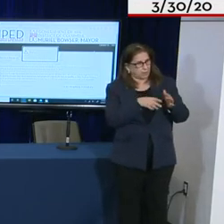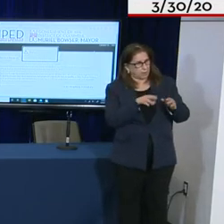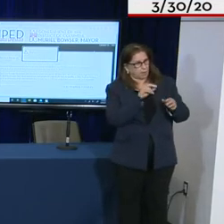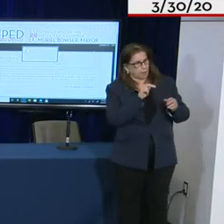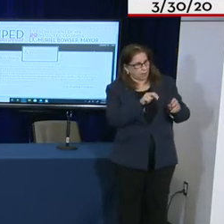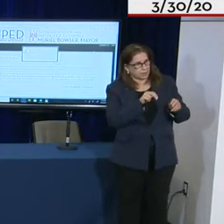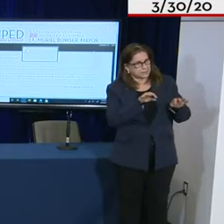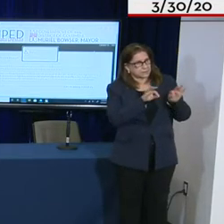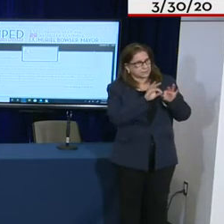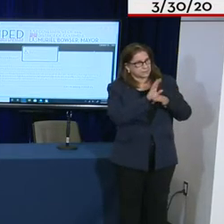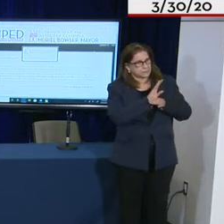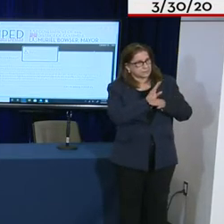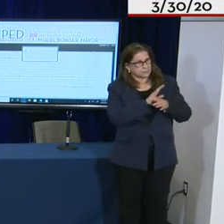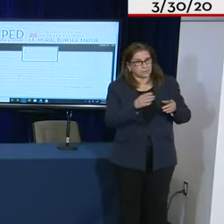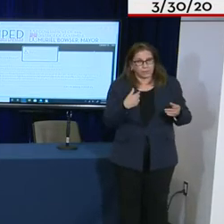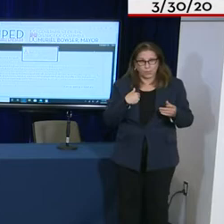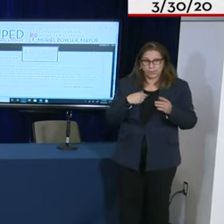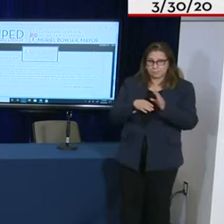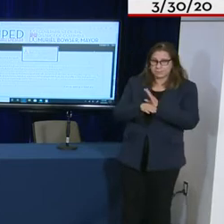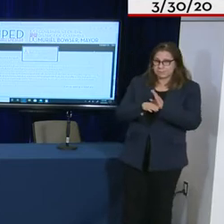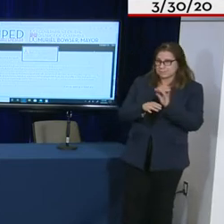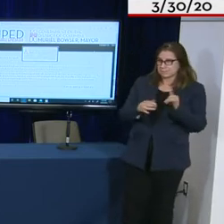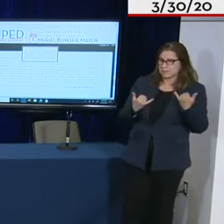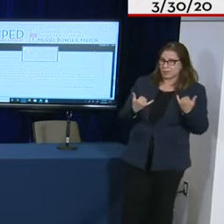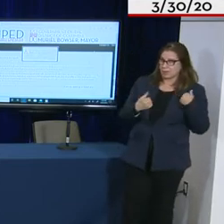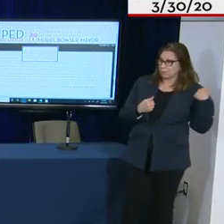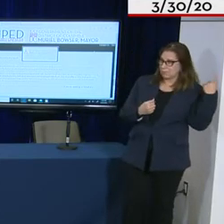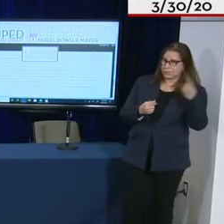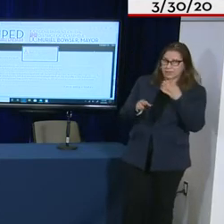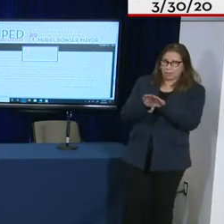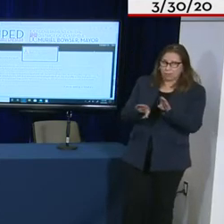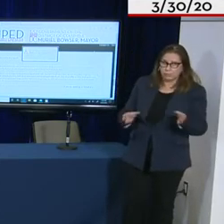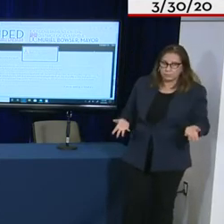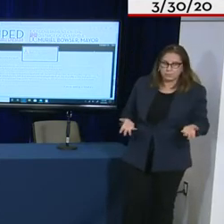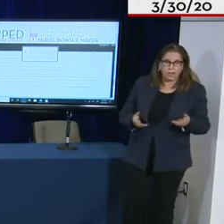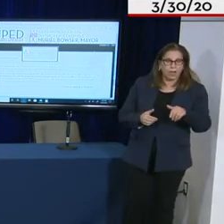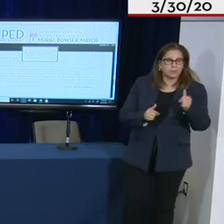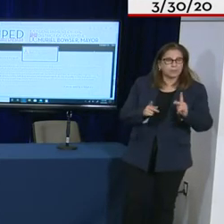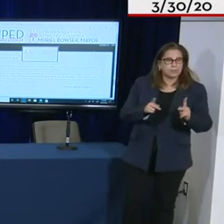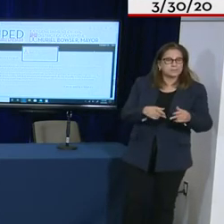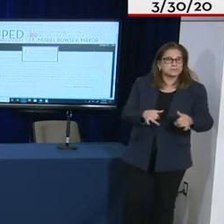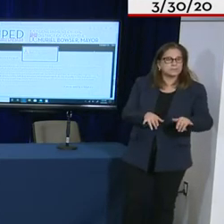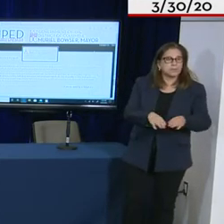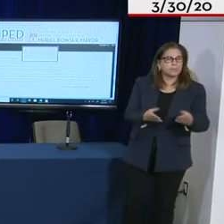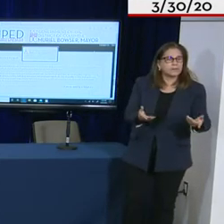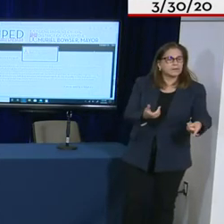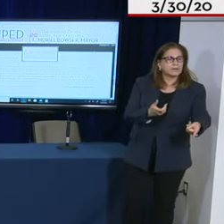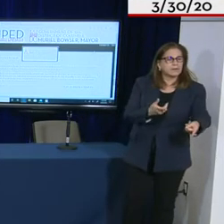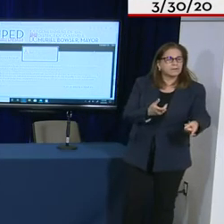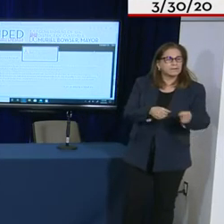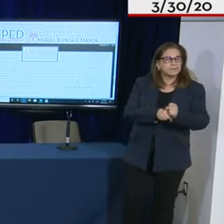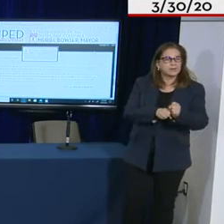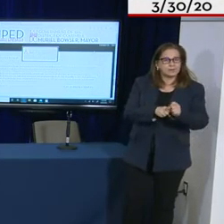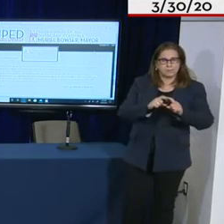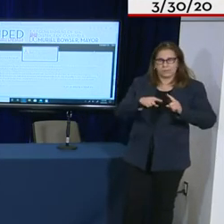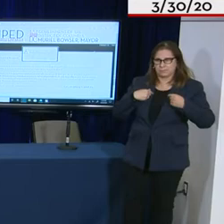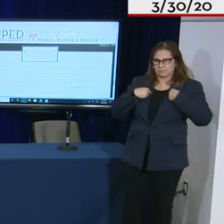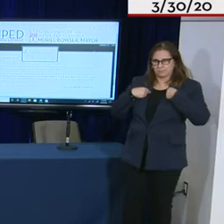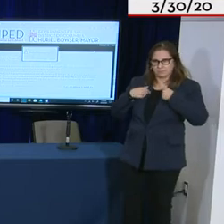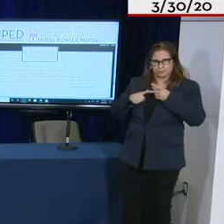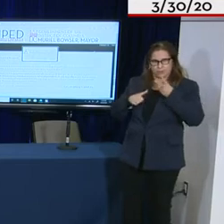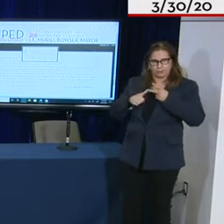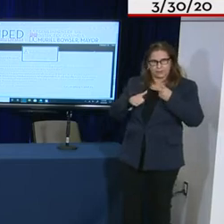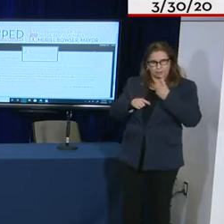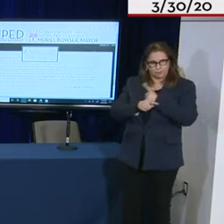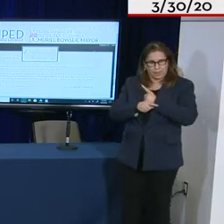those that have been allowed to stay open. We're definitely taking all businesses in